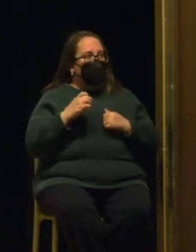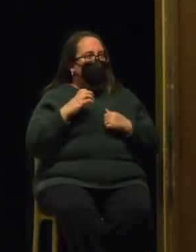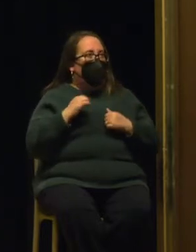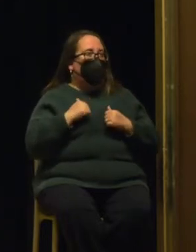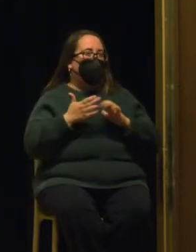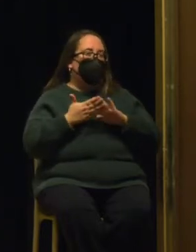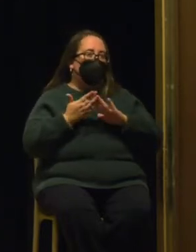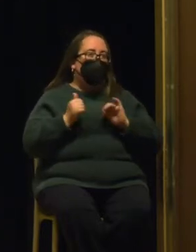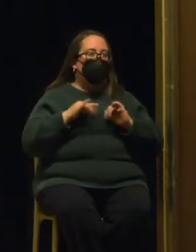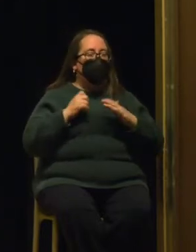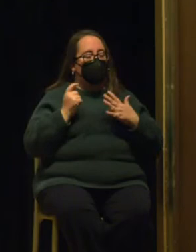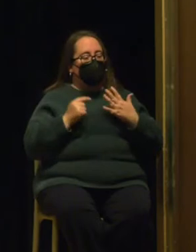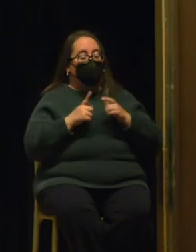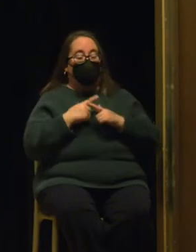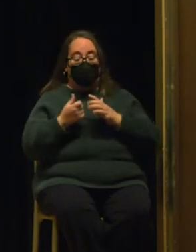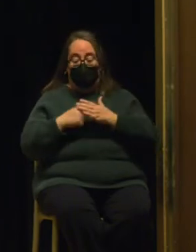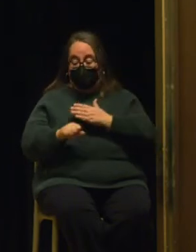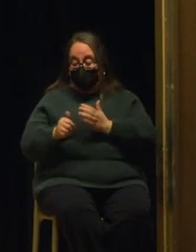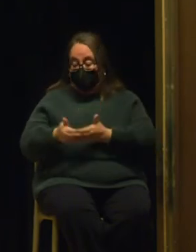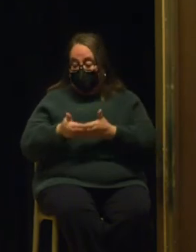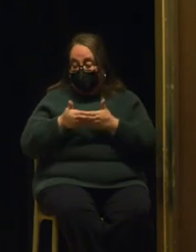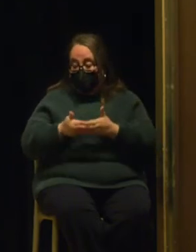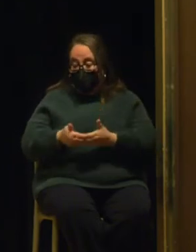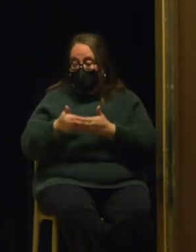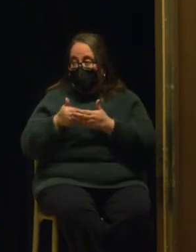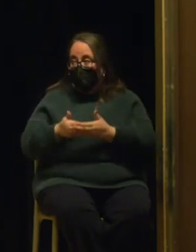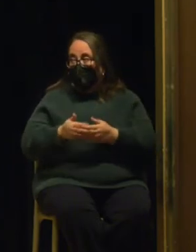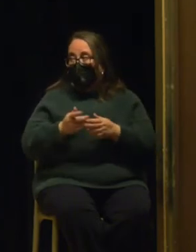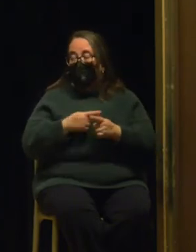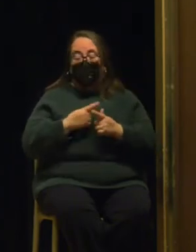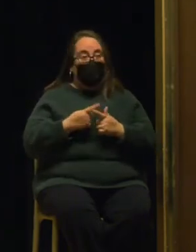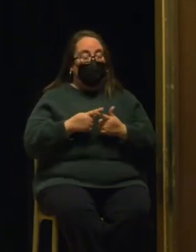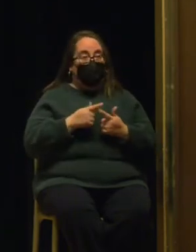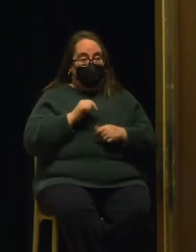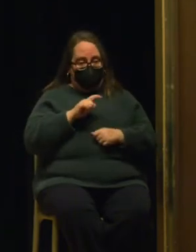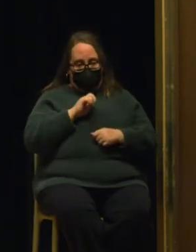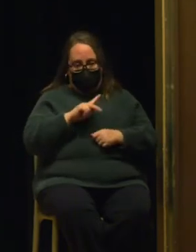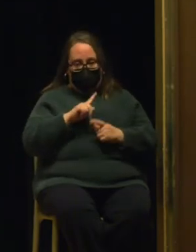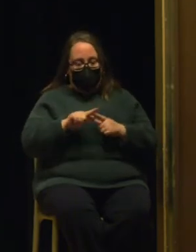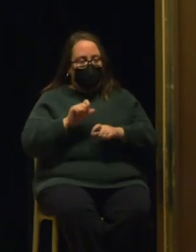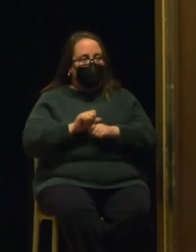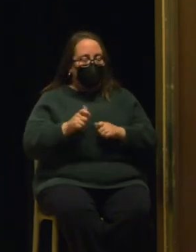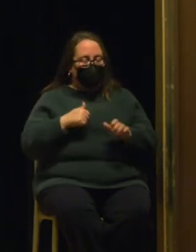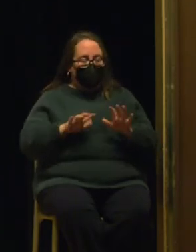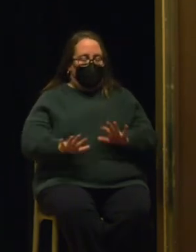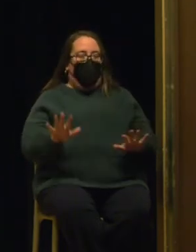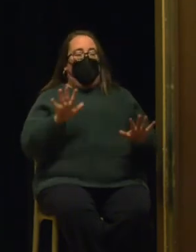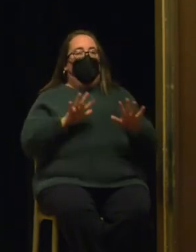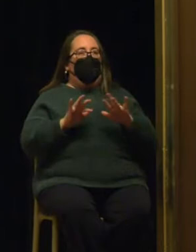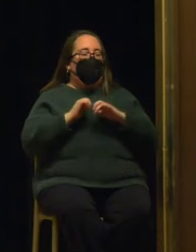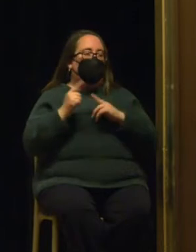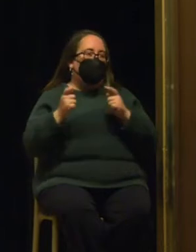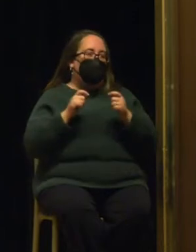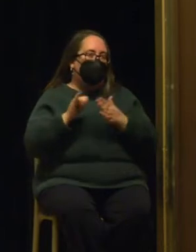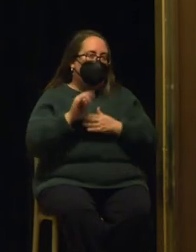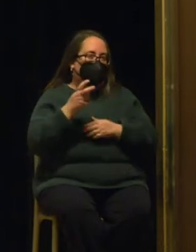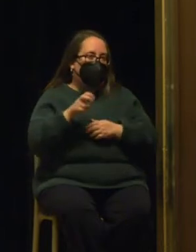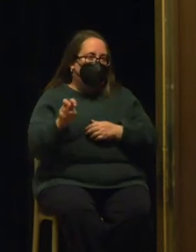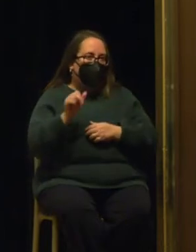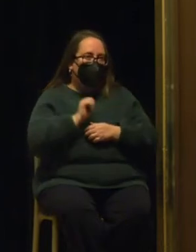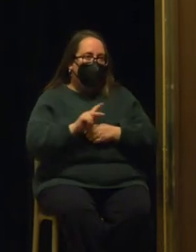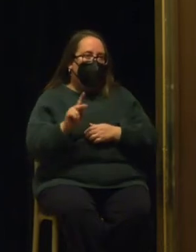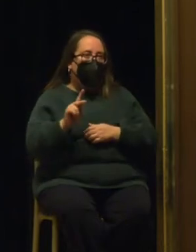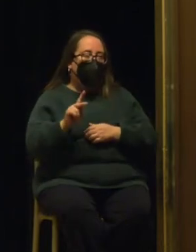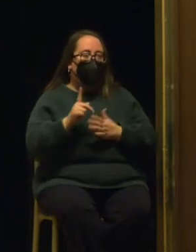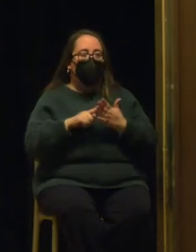you're doing things. Then you have the baby and then maternity leave is over and they're like, go. Mm-hmm. How did you handle that transition back, and